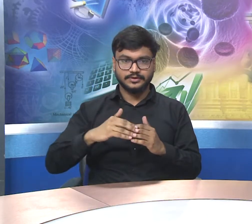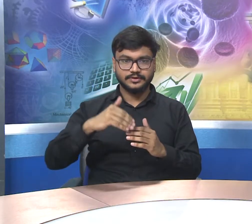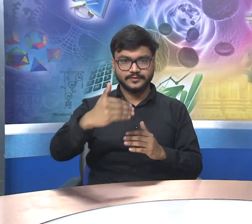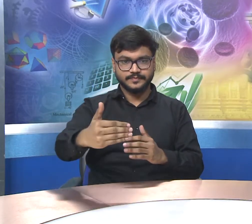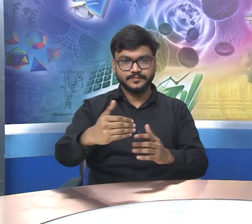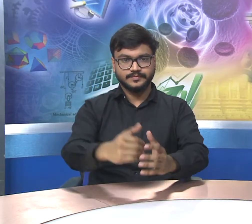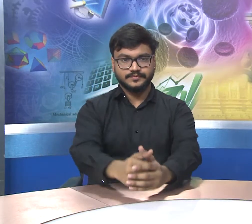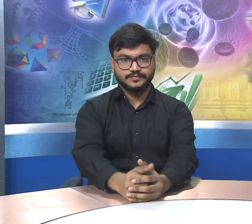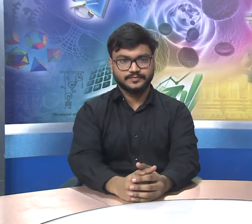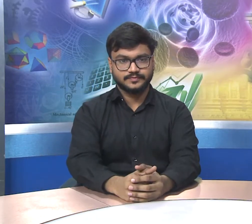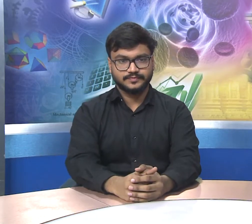native user of ISL.